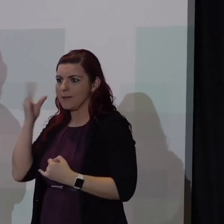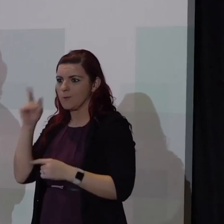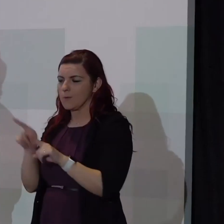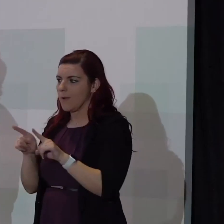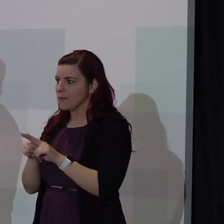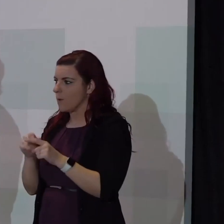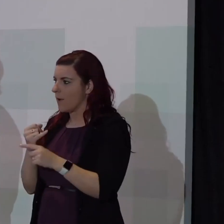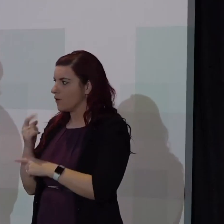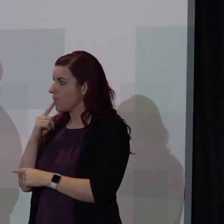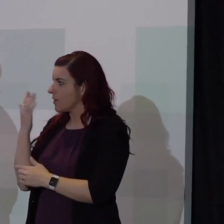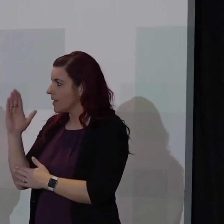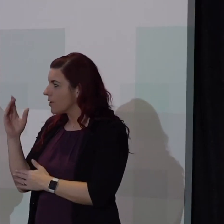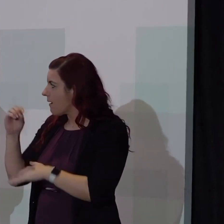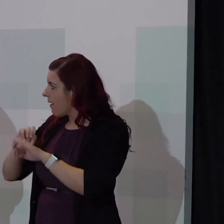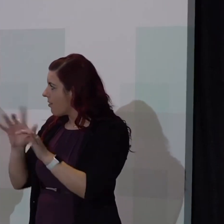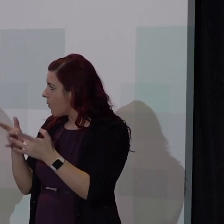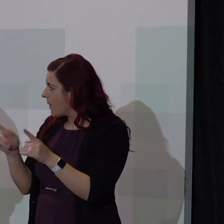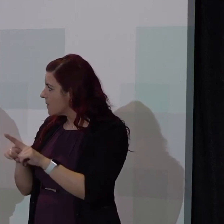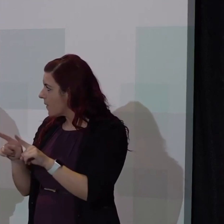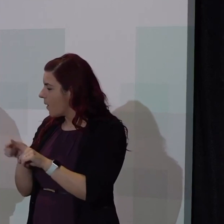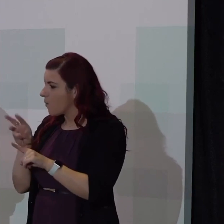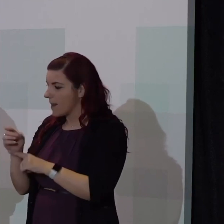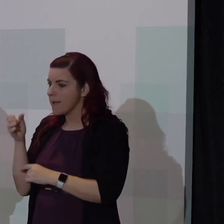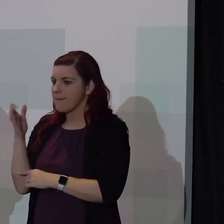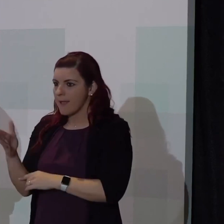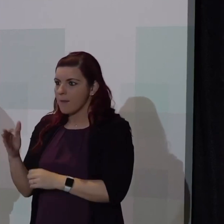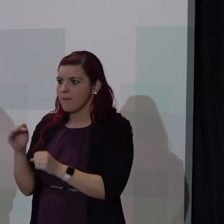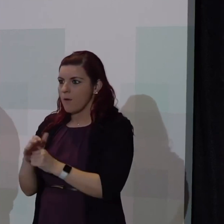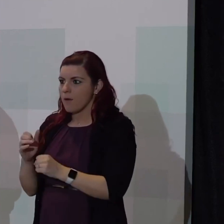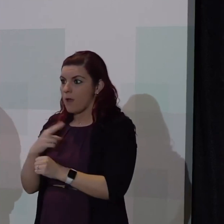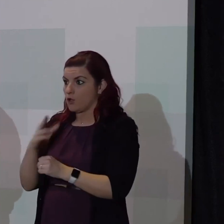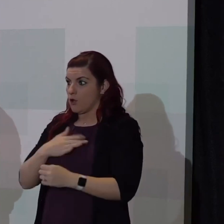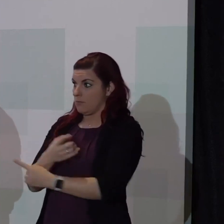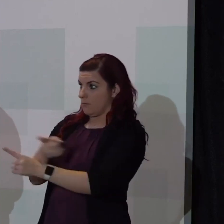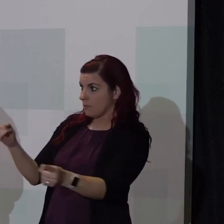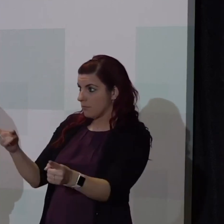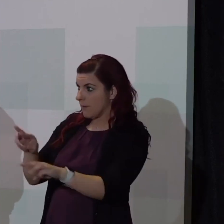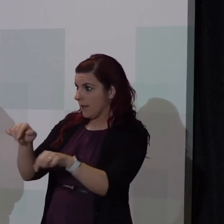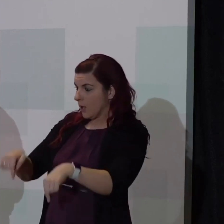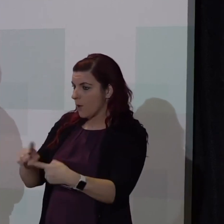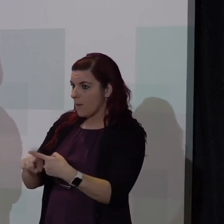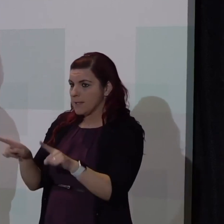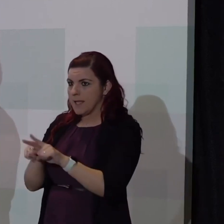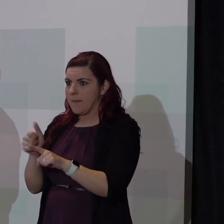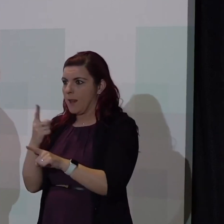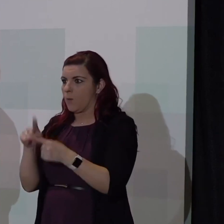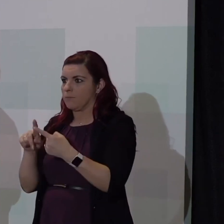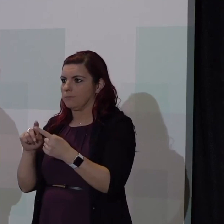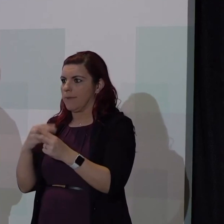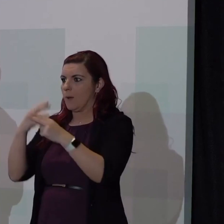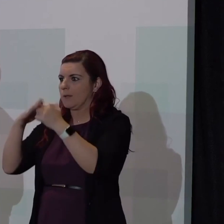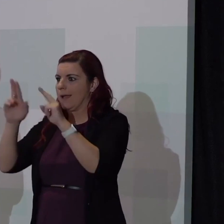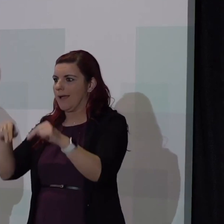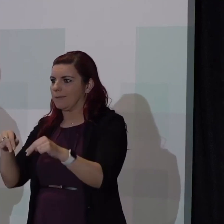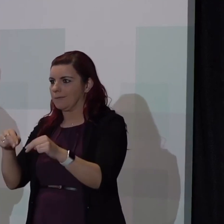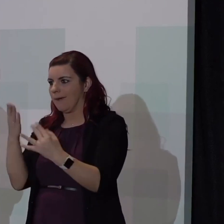your presentation is put up on the web and it will be available to not only the citizens in the room, but also to everybody. There's a wealth more